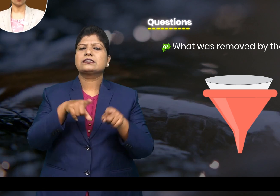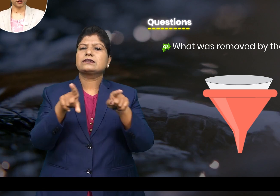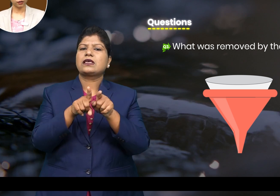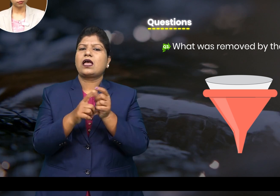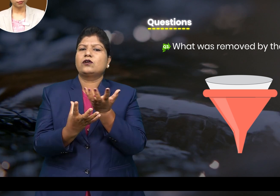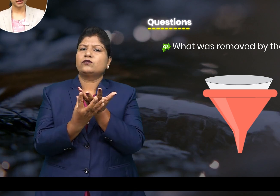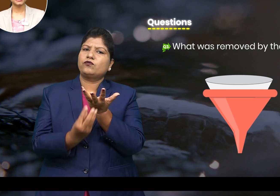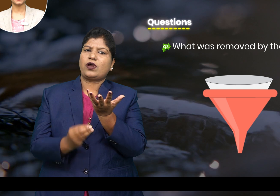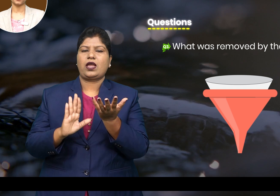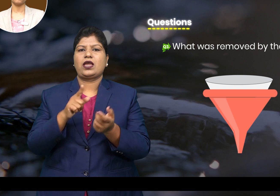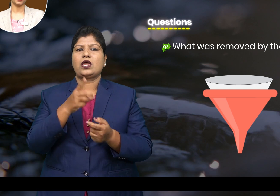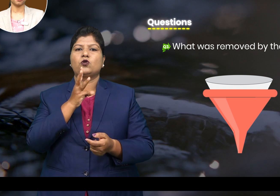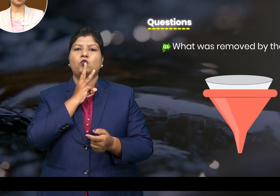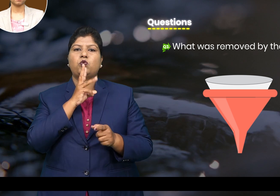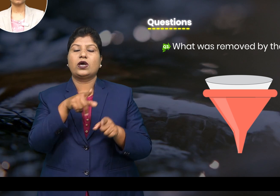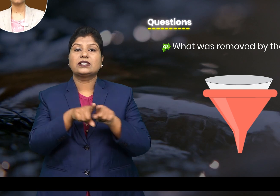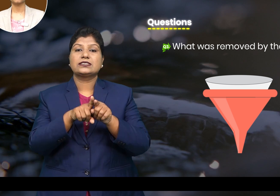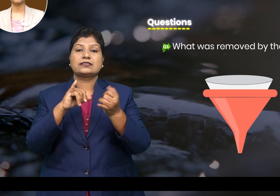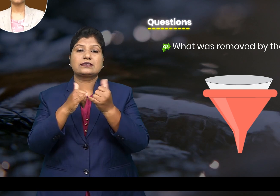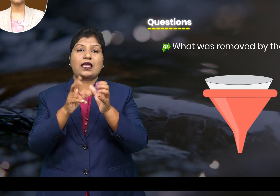from the water by a sand filter.